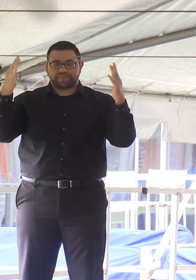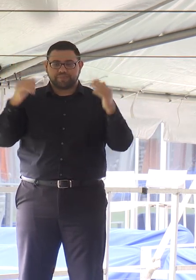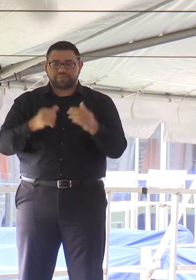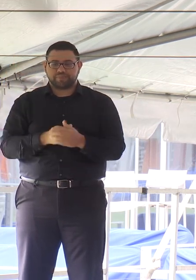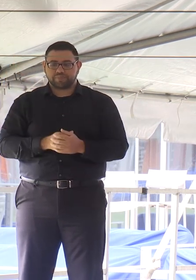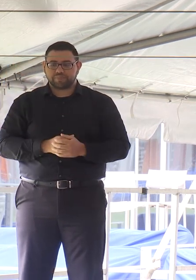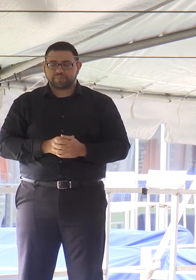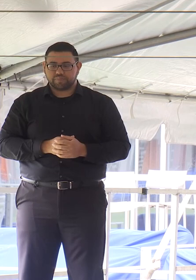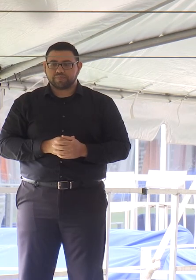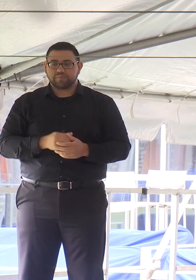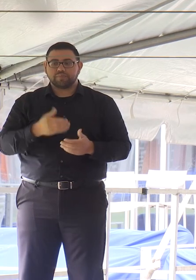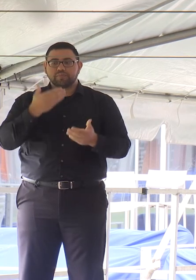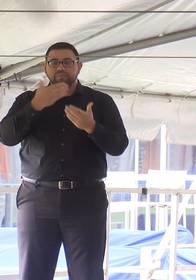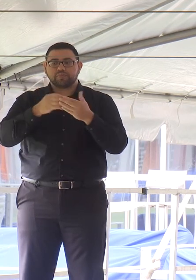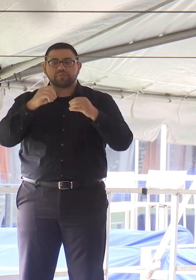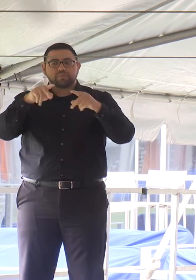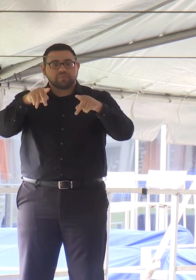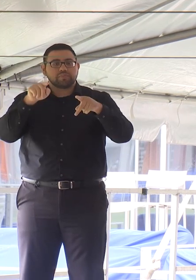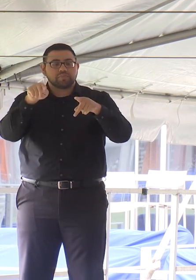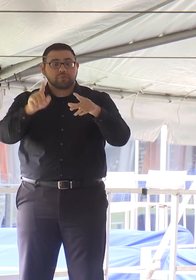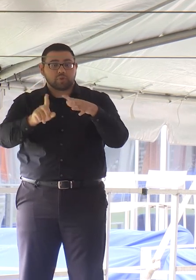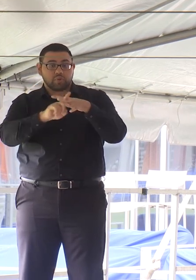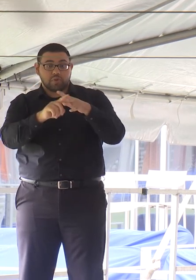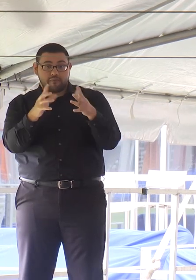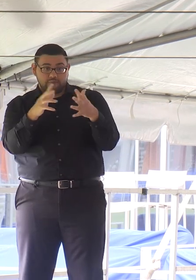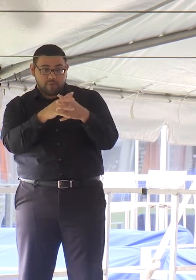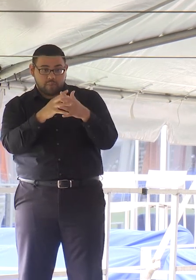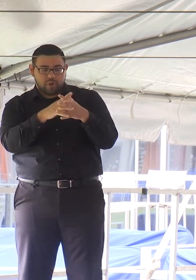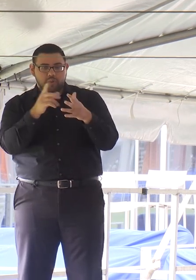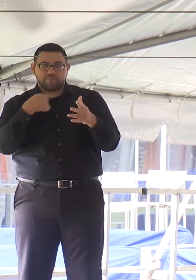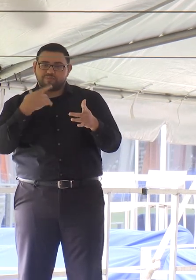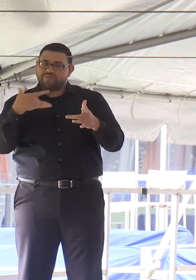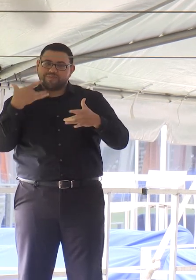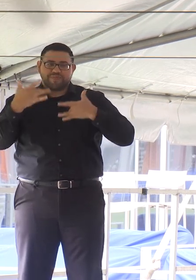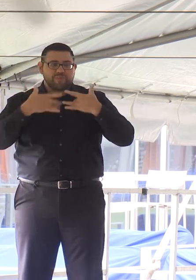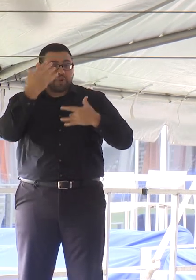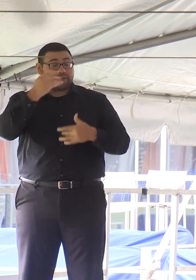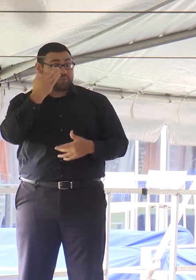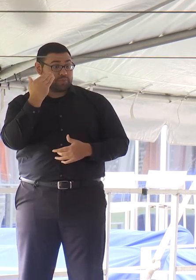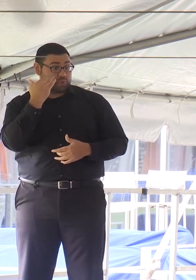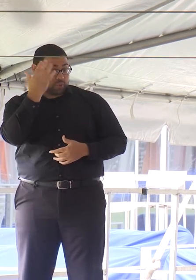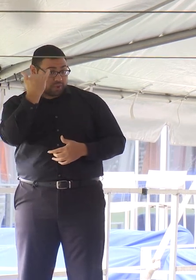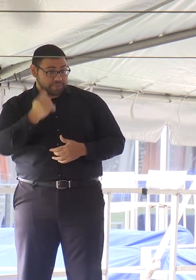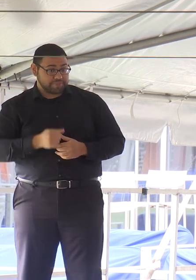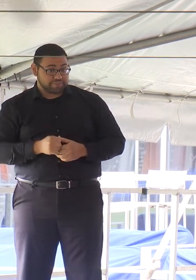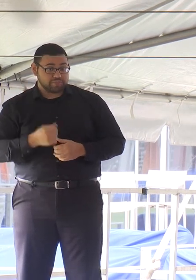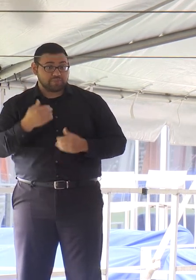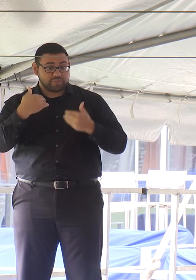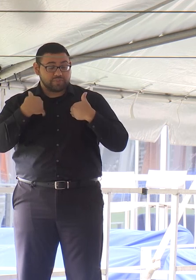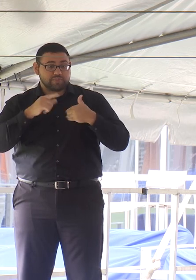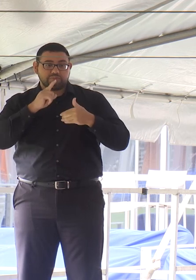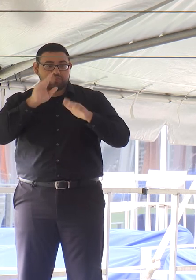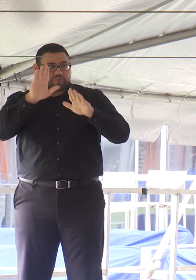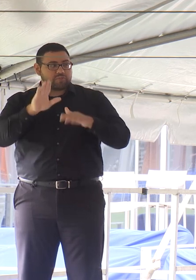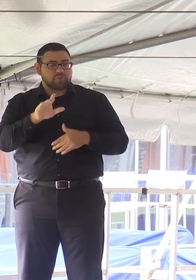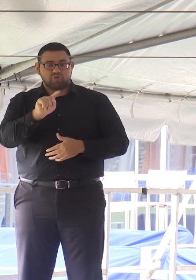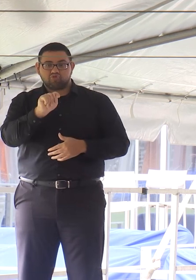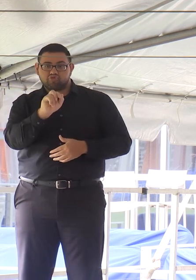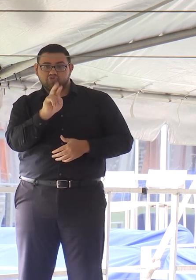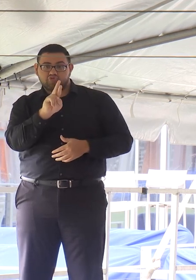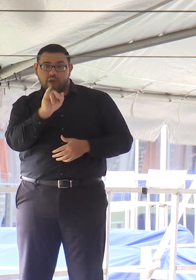And so when this opportunity came up, football, we were thrilled because you know why? We've got our very own